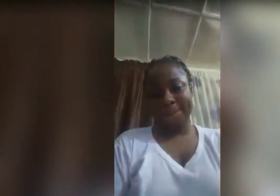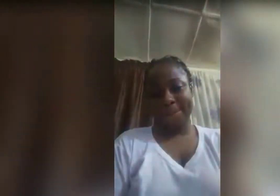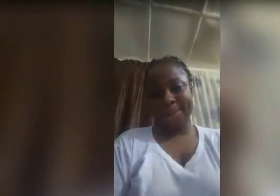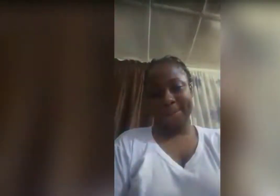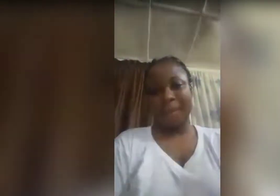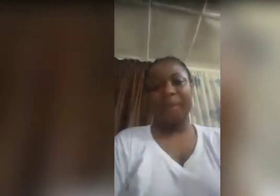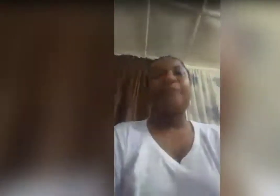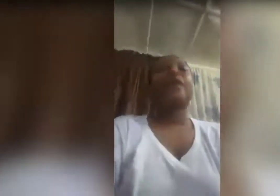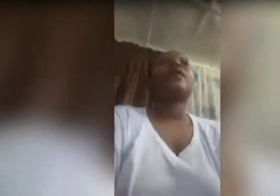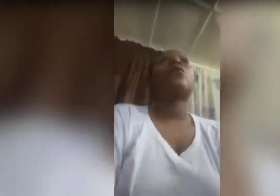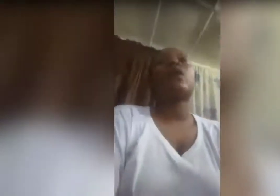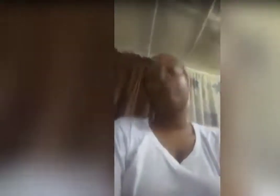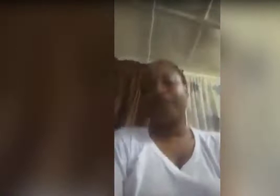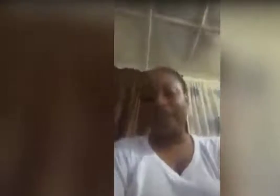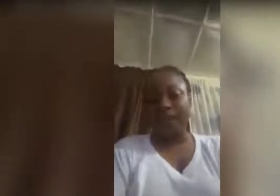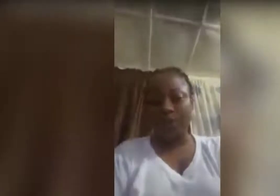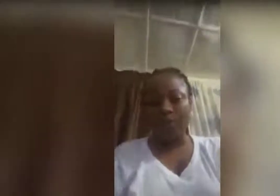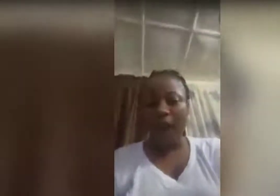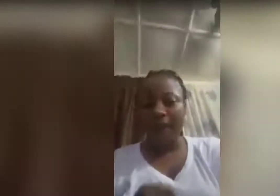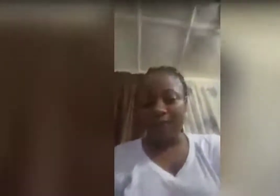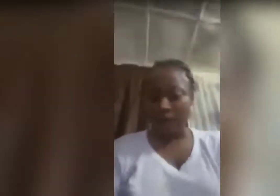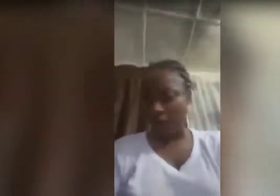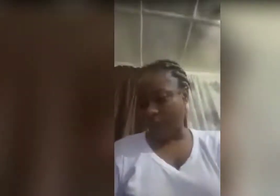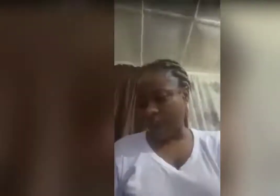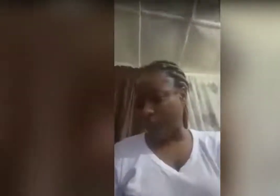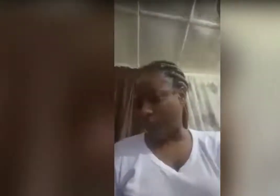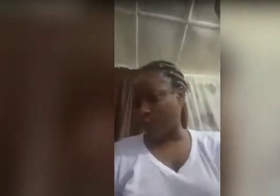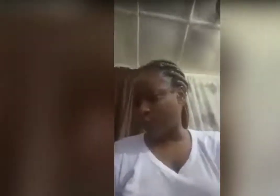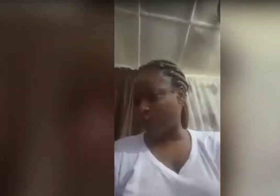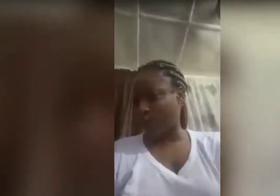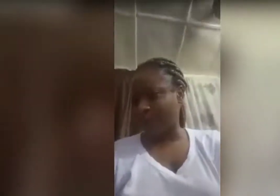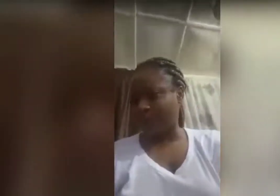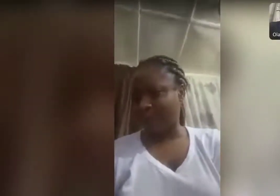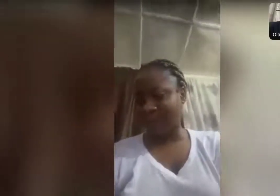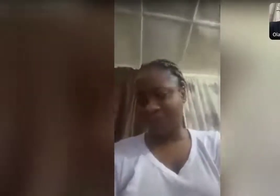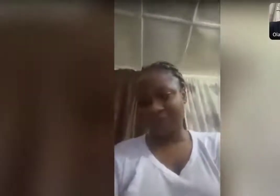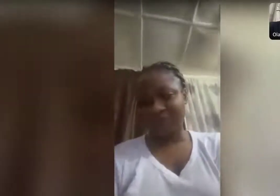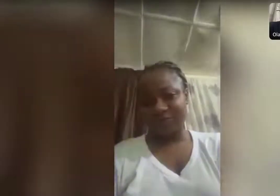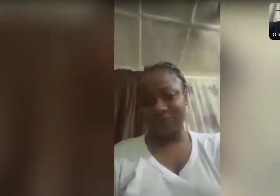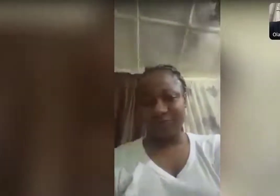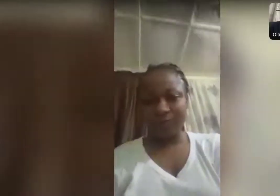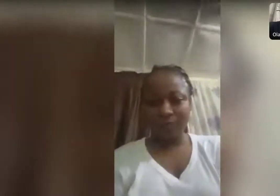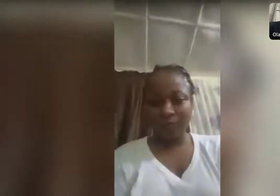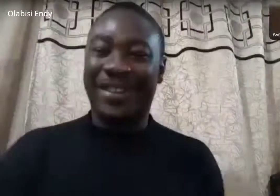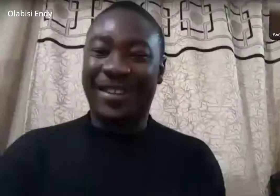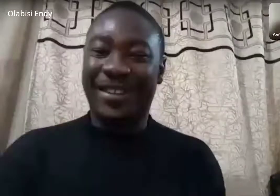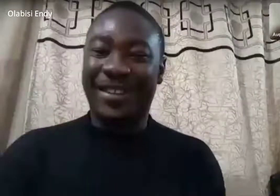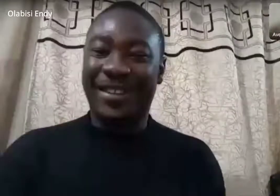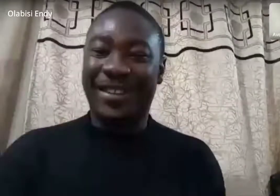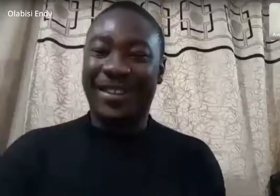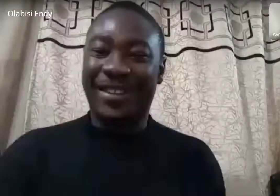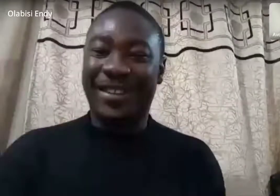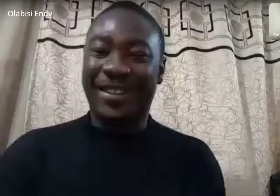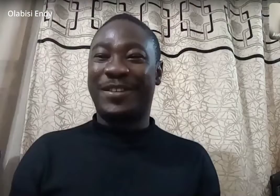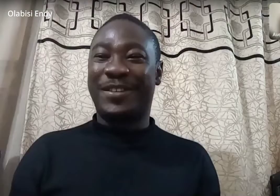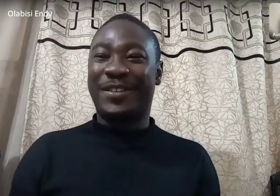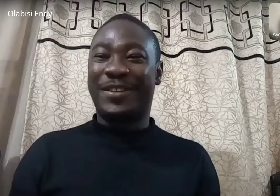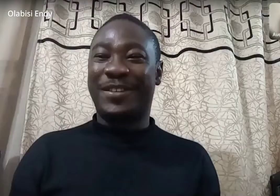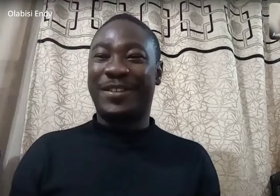have you as our teacher. Thank you. Thank you indeed. Thank you. So let us have 20 to